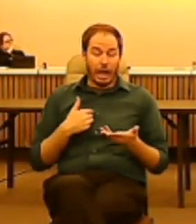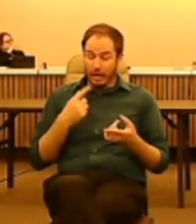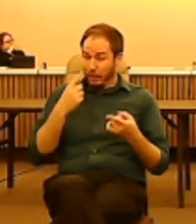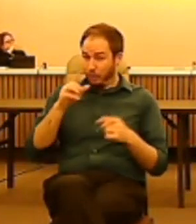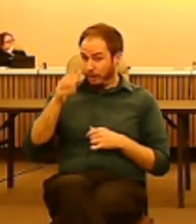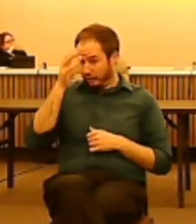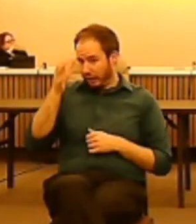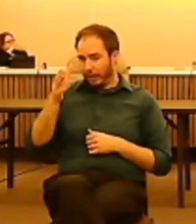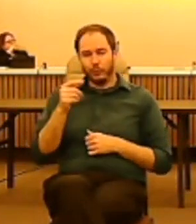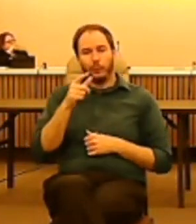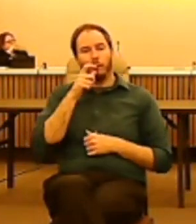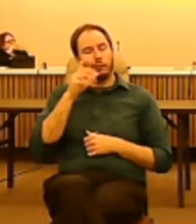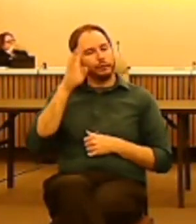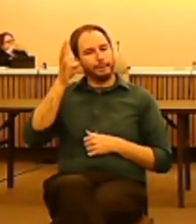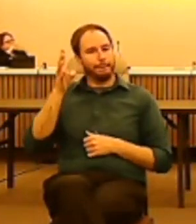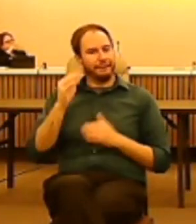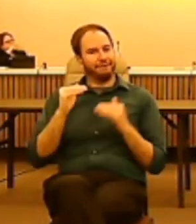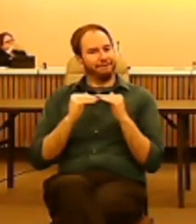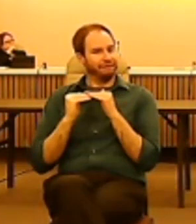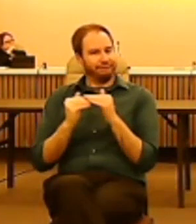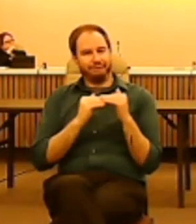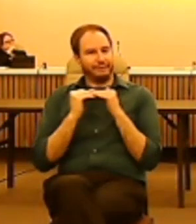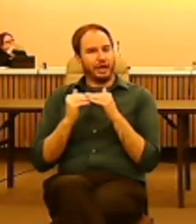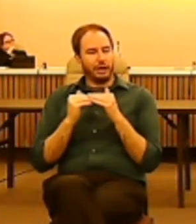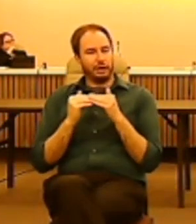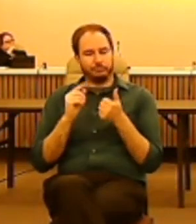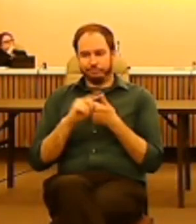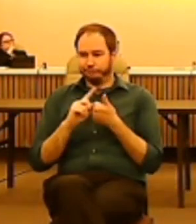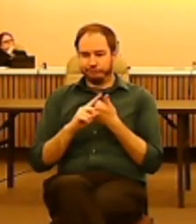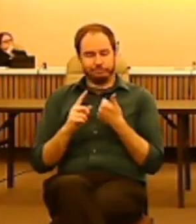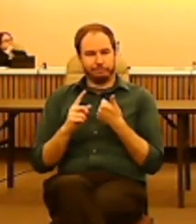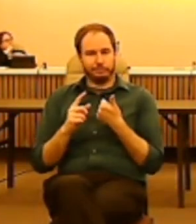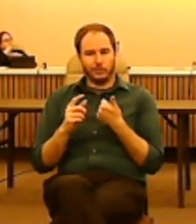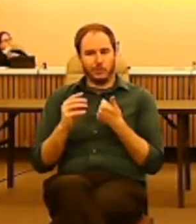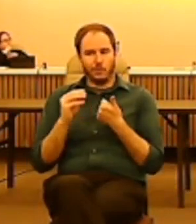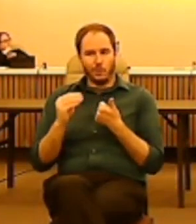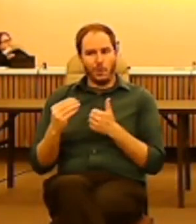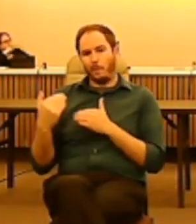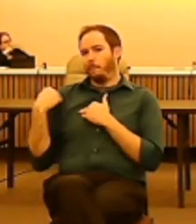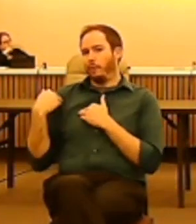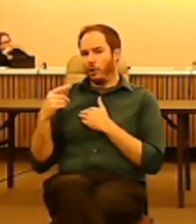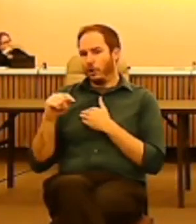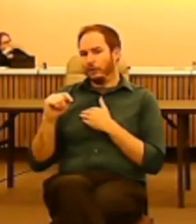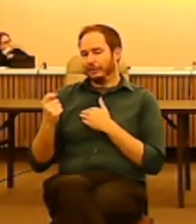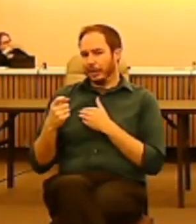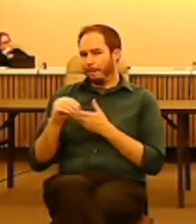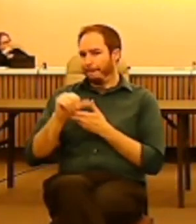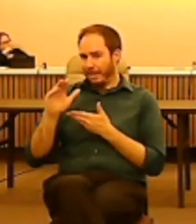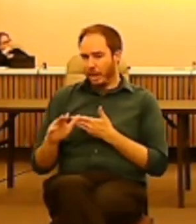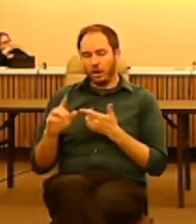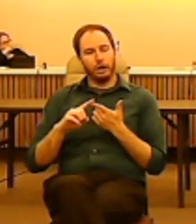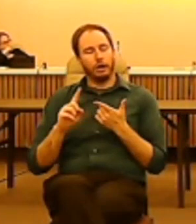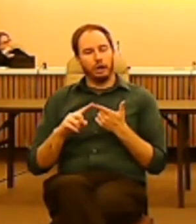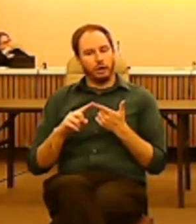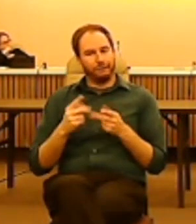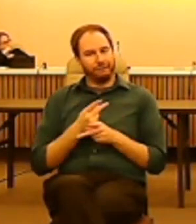it, but someone's going to have to come up with a solution that A, doesn't put a big burden on taxpayers, and B, figures out